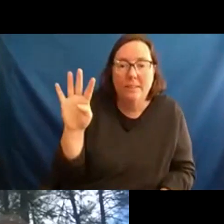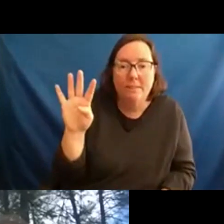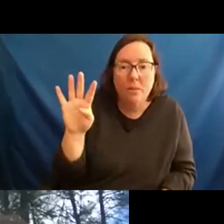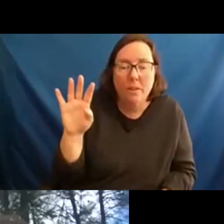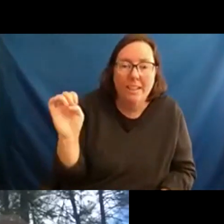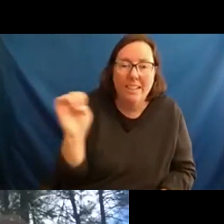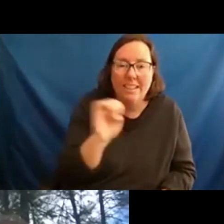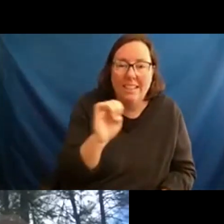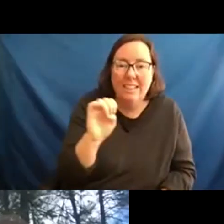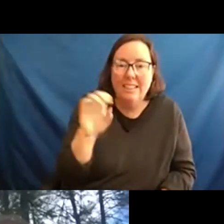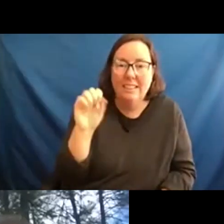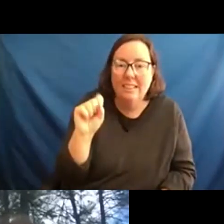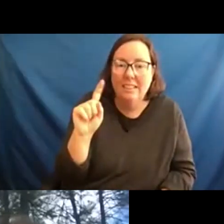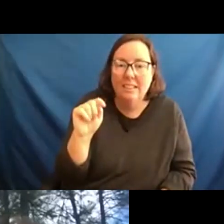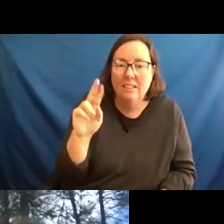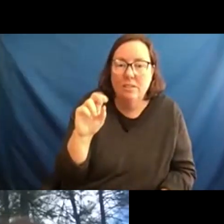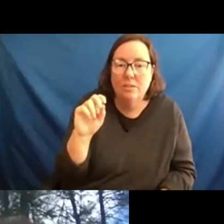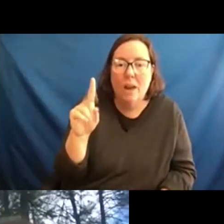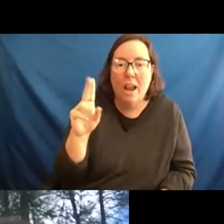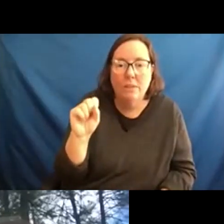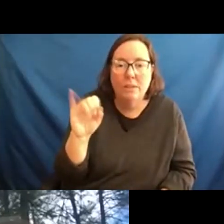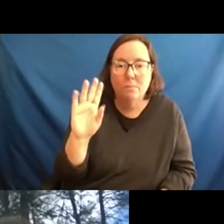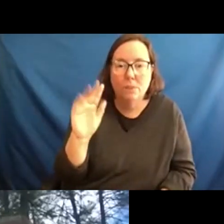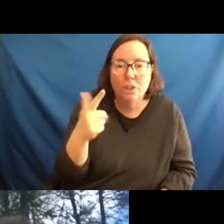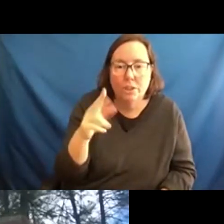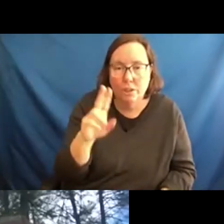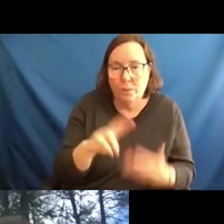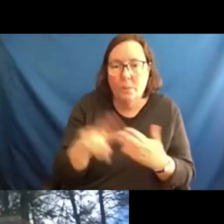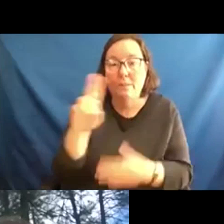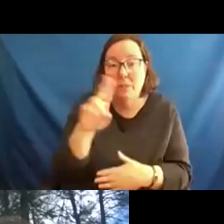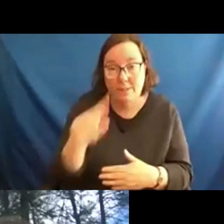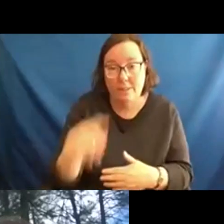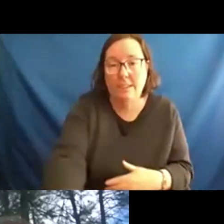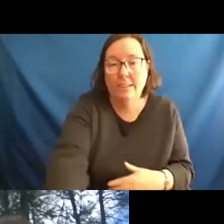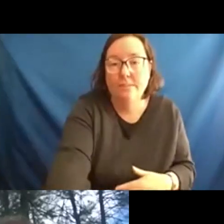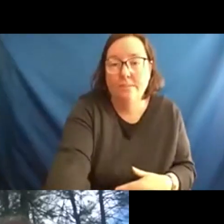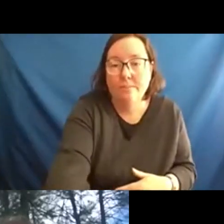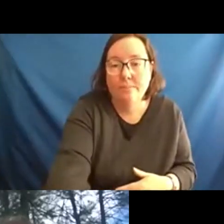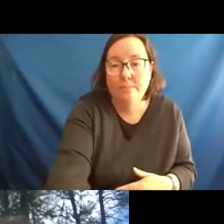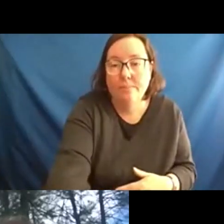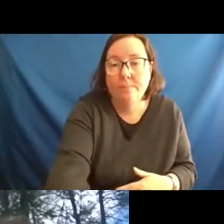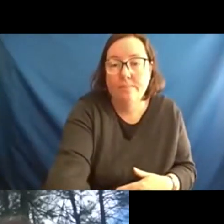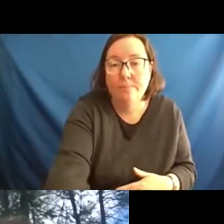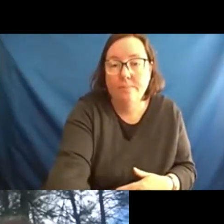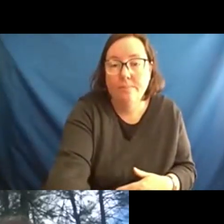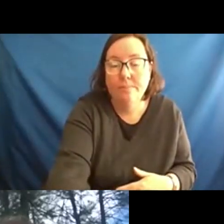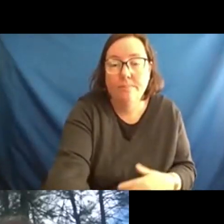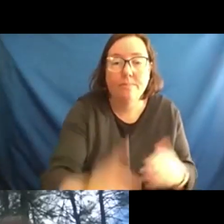Stroudsburg University. And in addition to recognizing academic achievement,